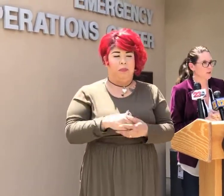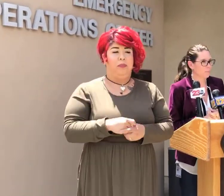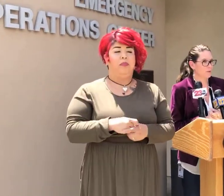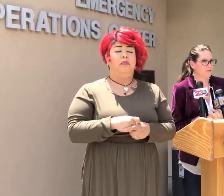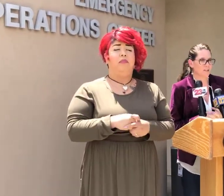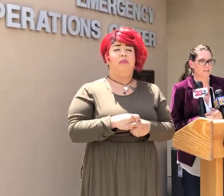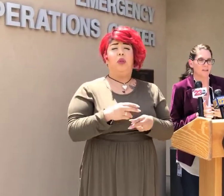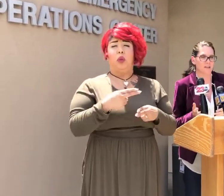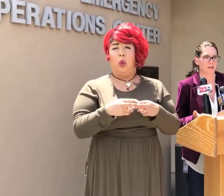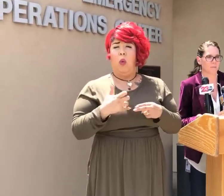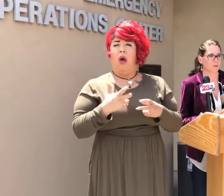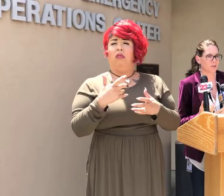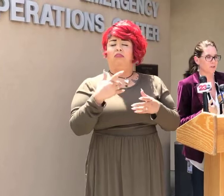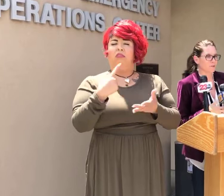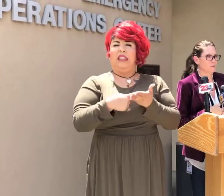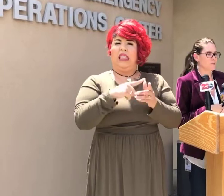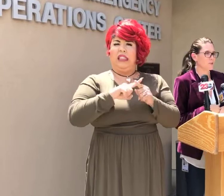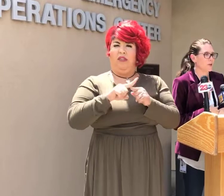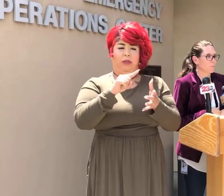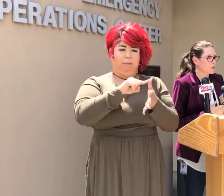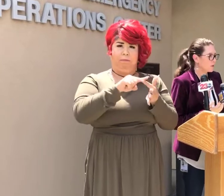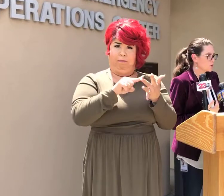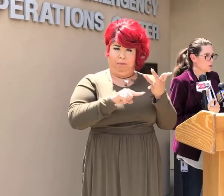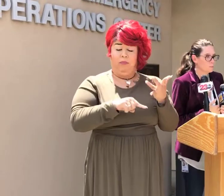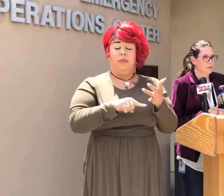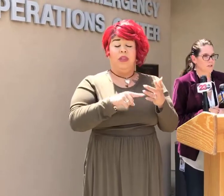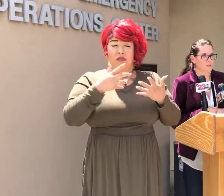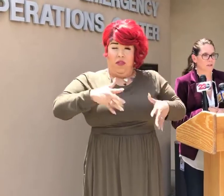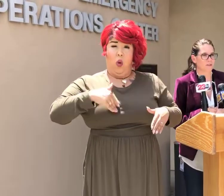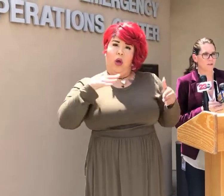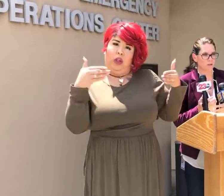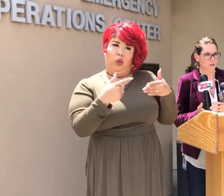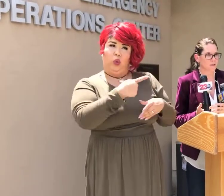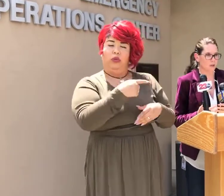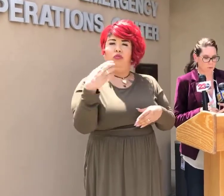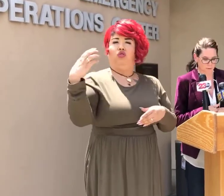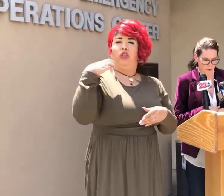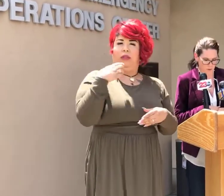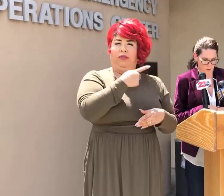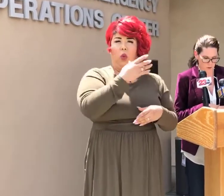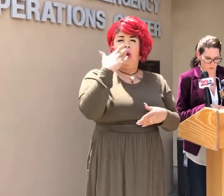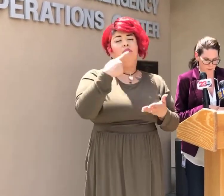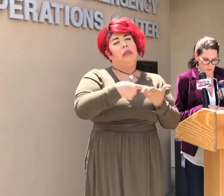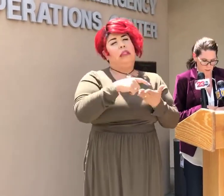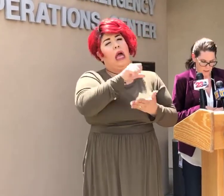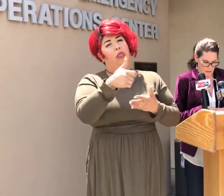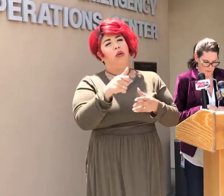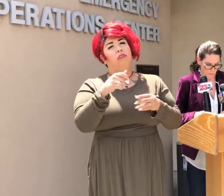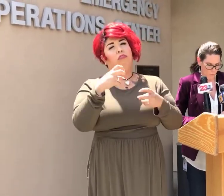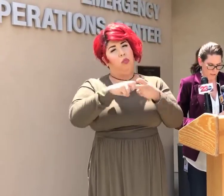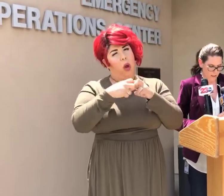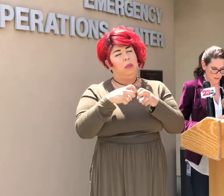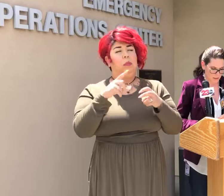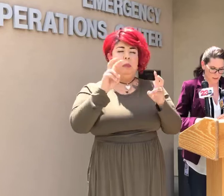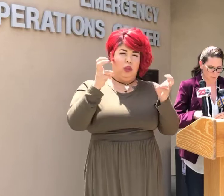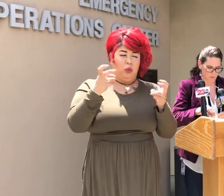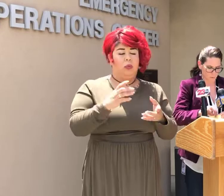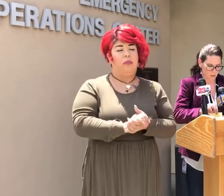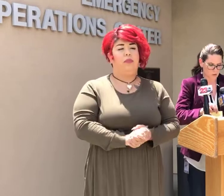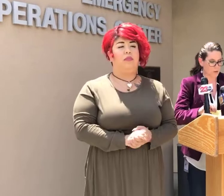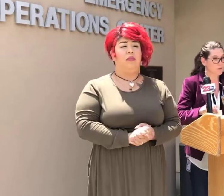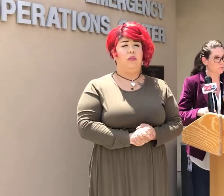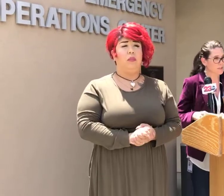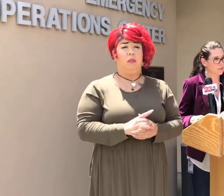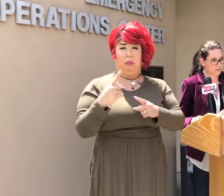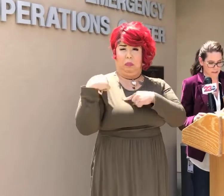to touch on a couple of things, and then I'm going to introduce Battalion Chief Brandon Smith to address a couple of other issues. We had a couple